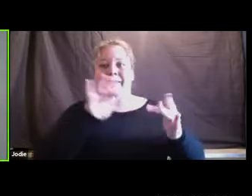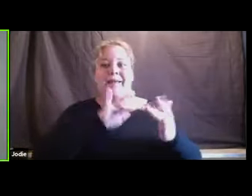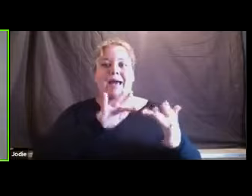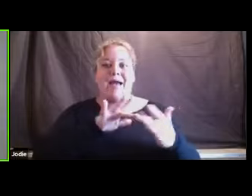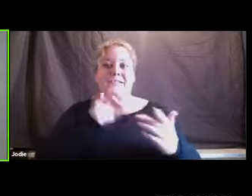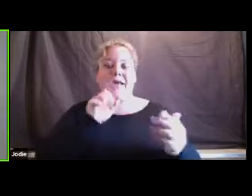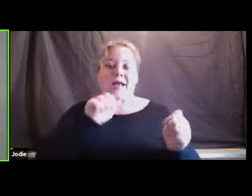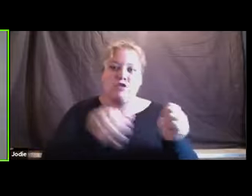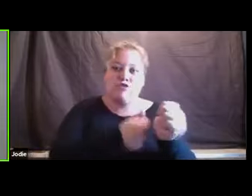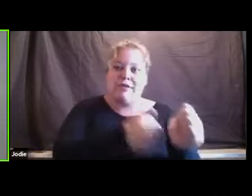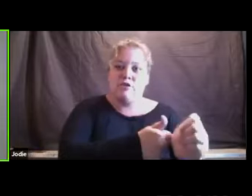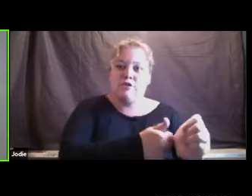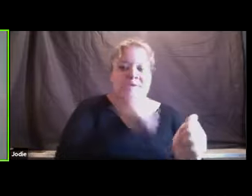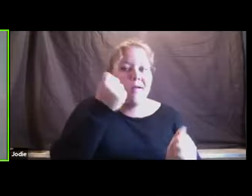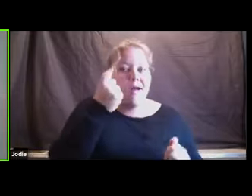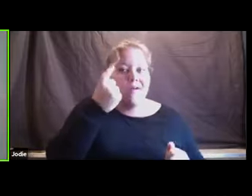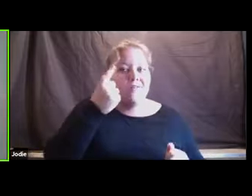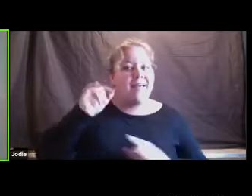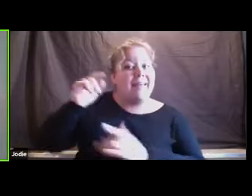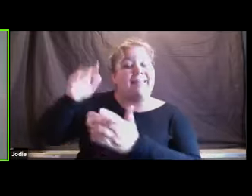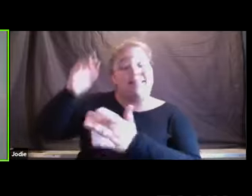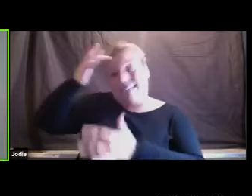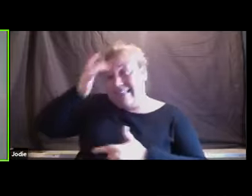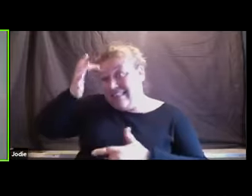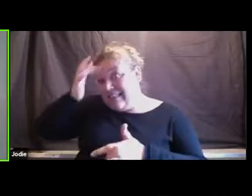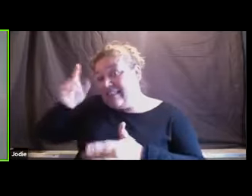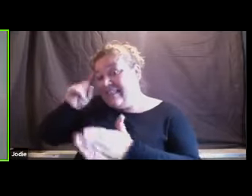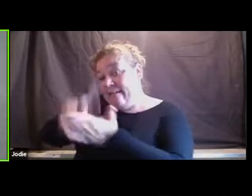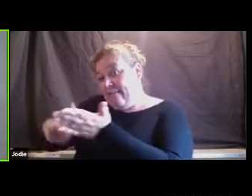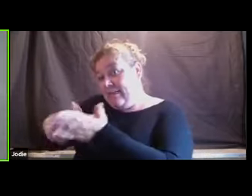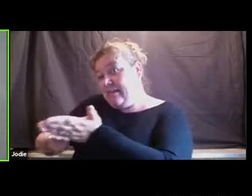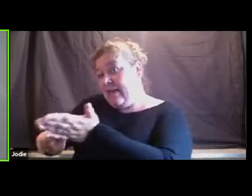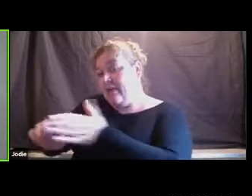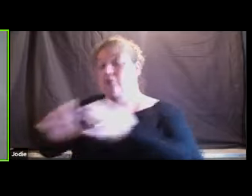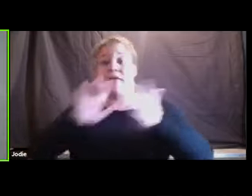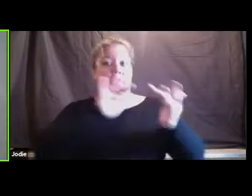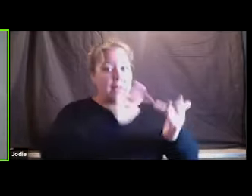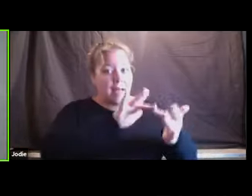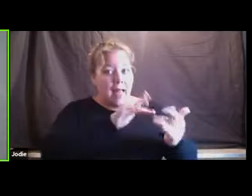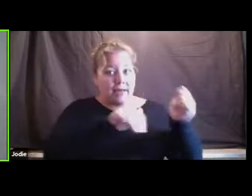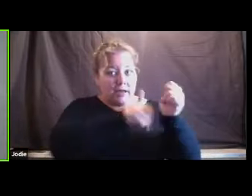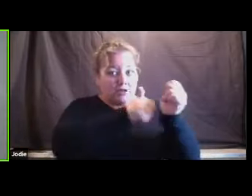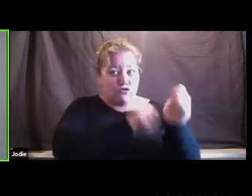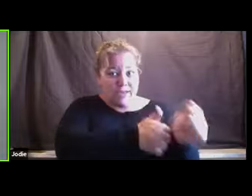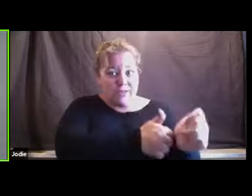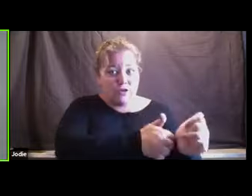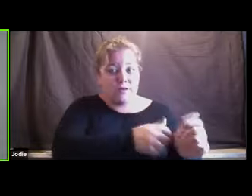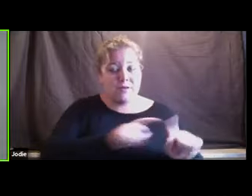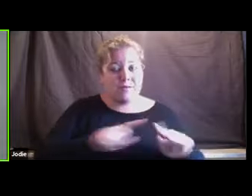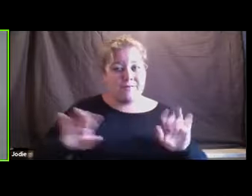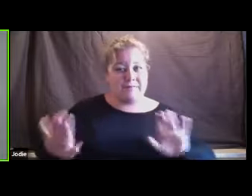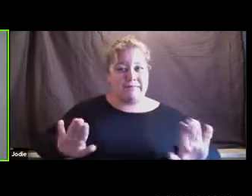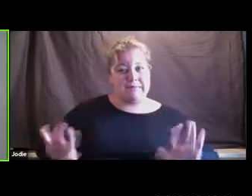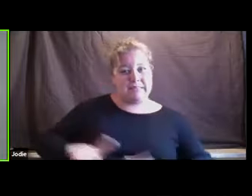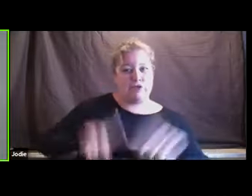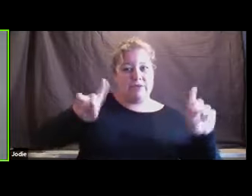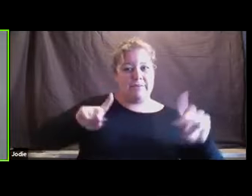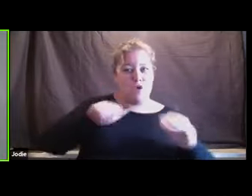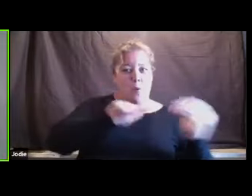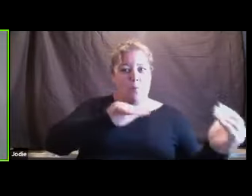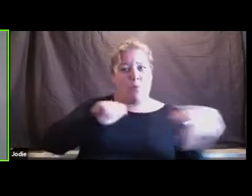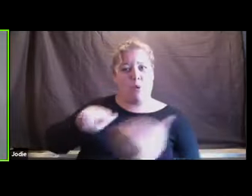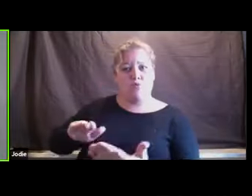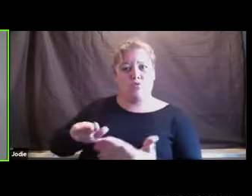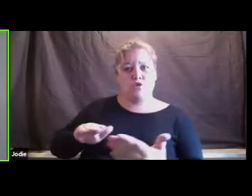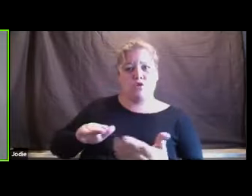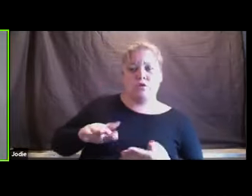the same skill set as the disease investigators. You can imagine when you're talking to someone who's considered a lab confirmed case,